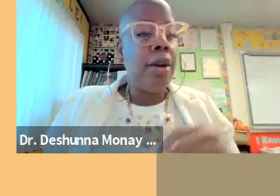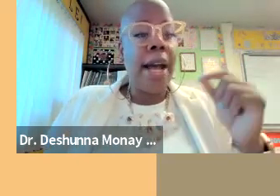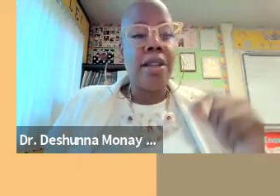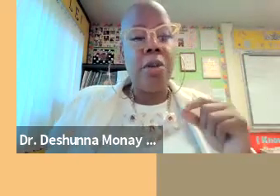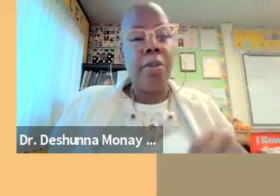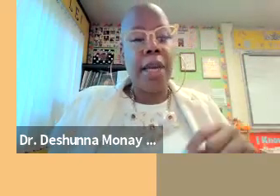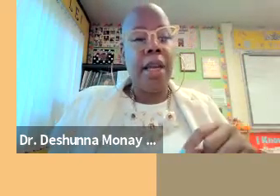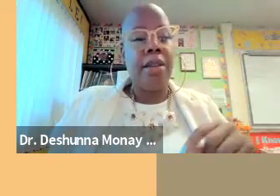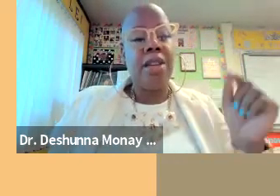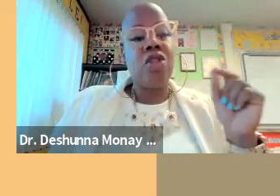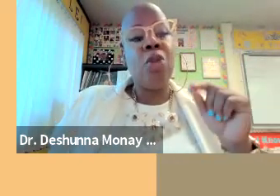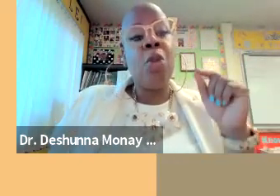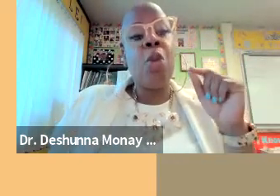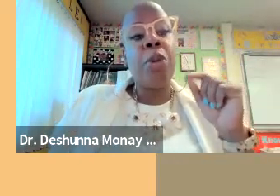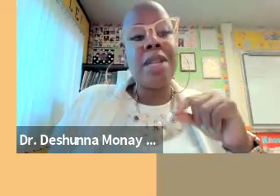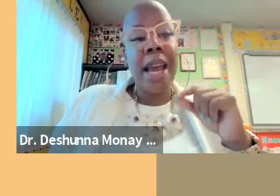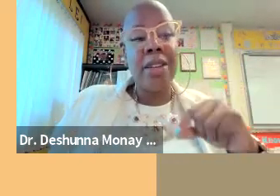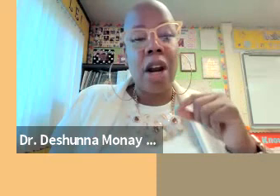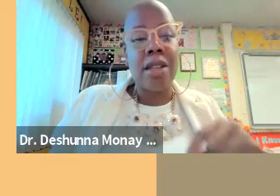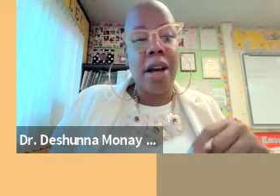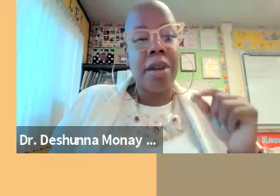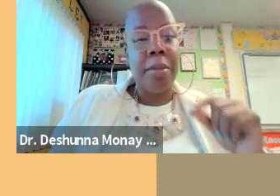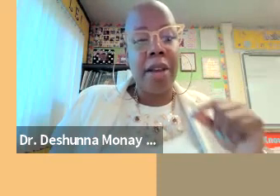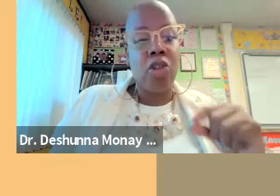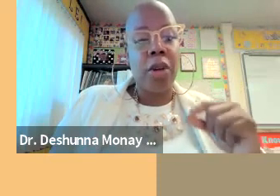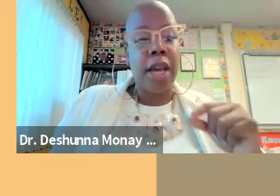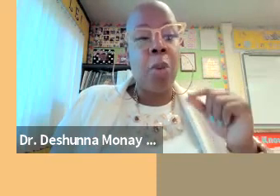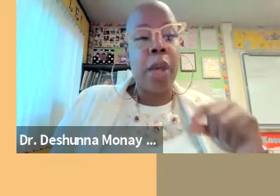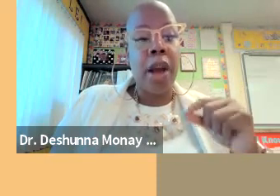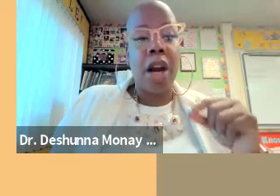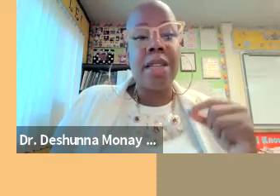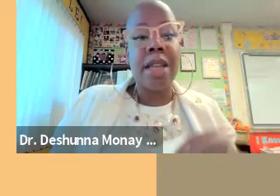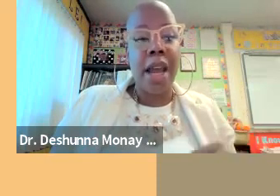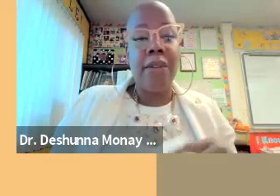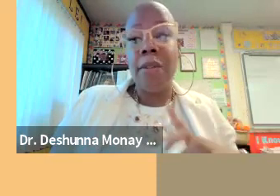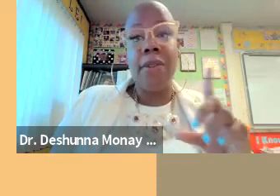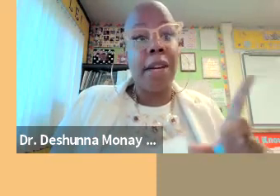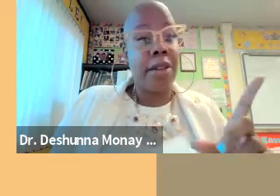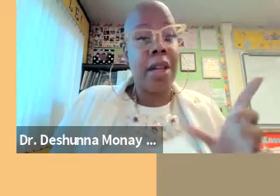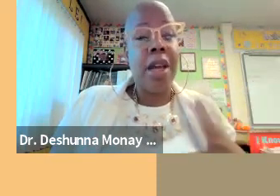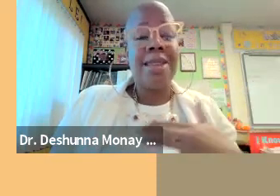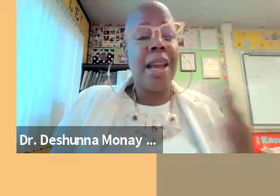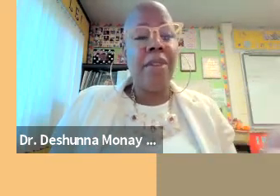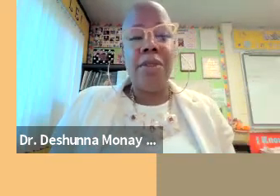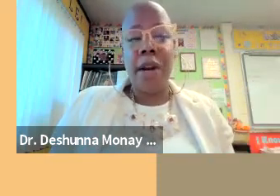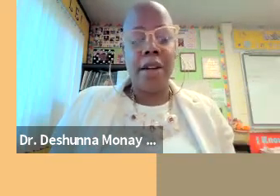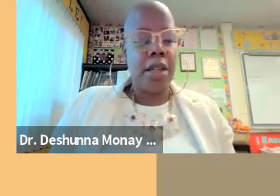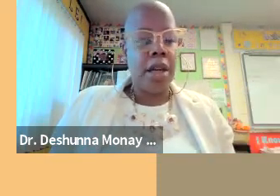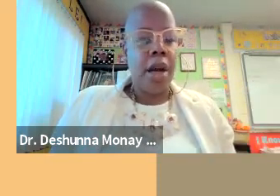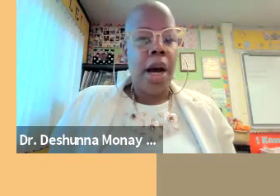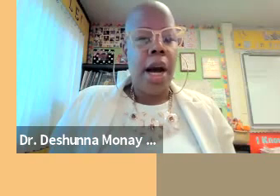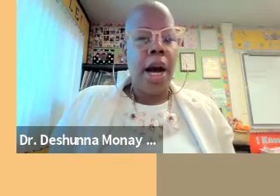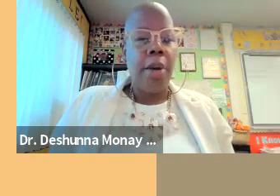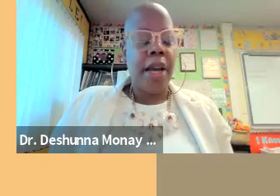one goal as human beings is to protect ourselves and make sure that we are safe first, safety